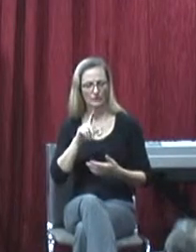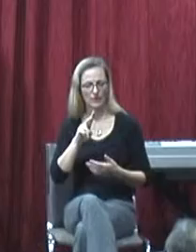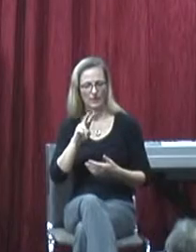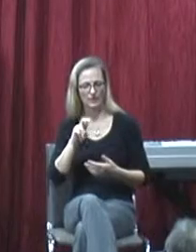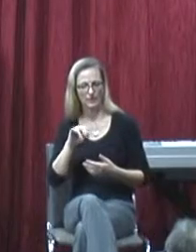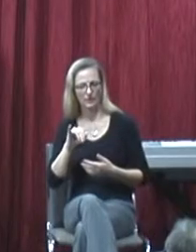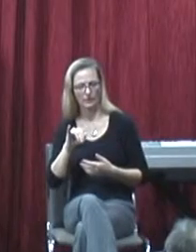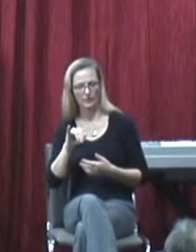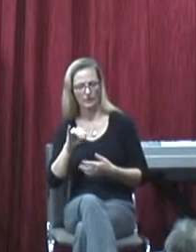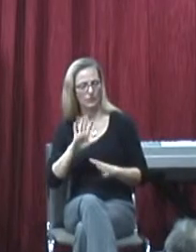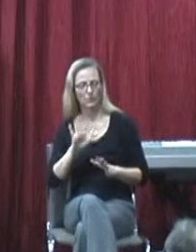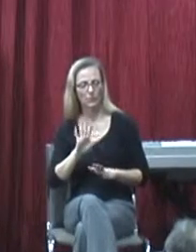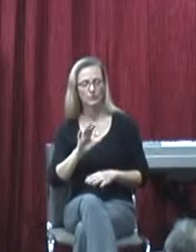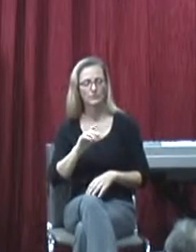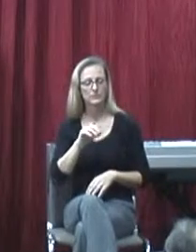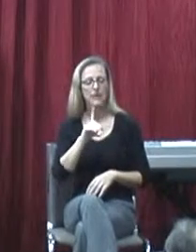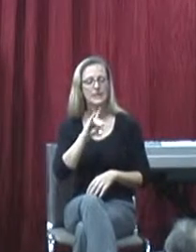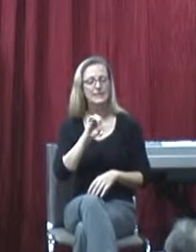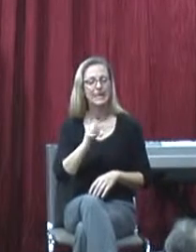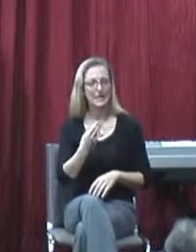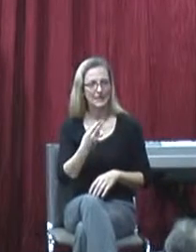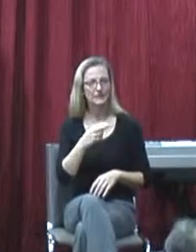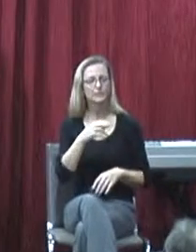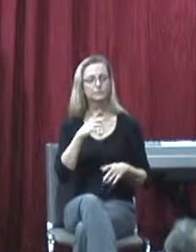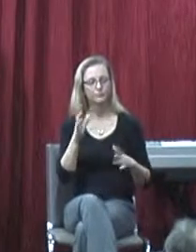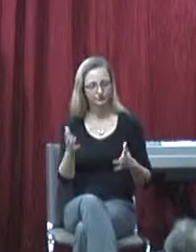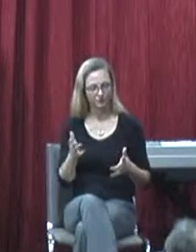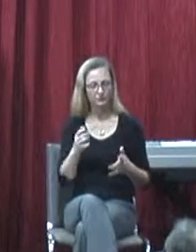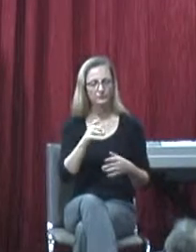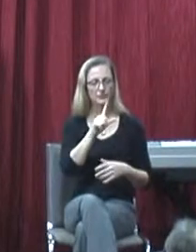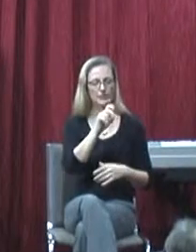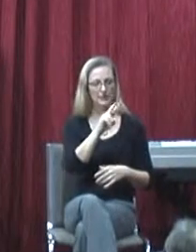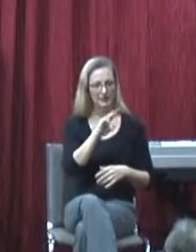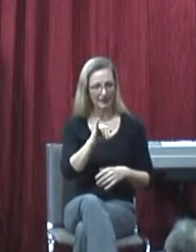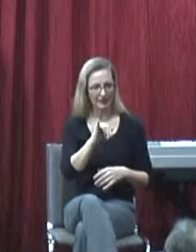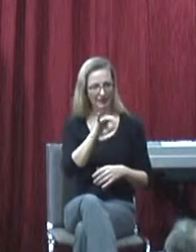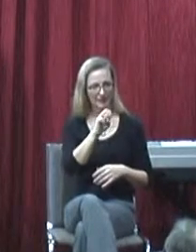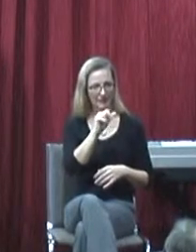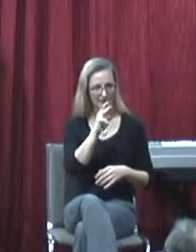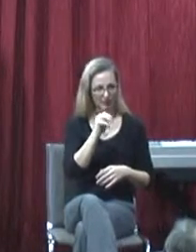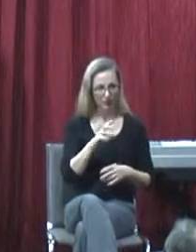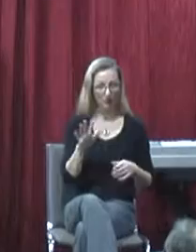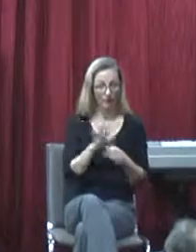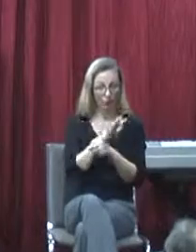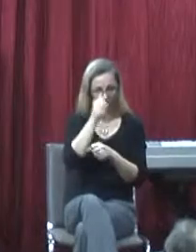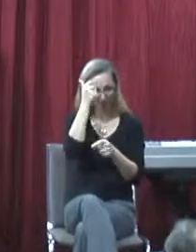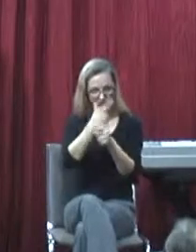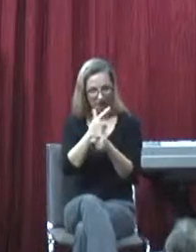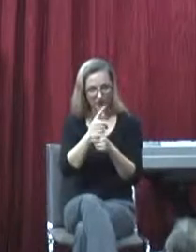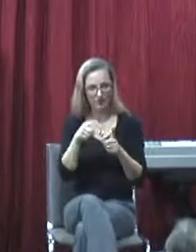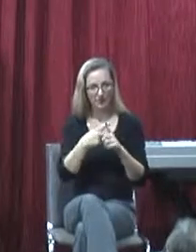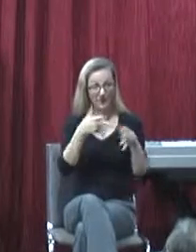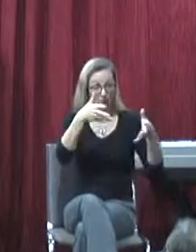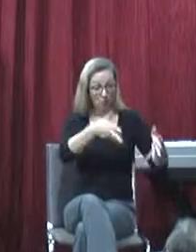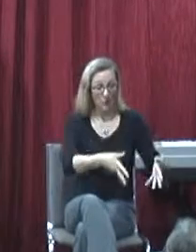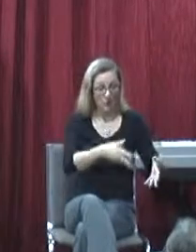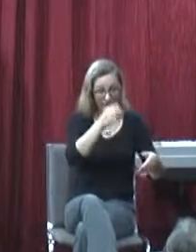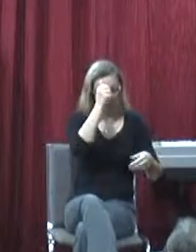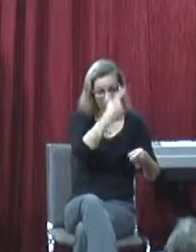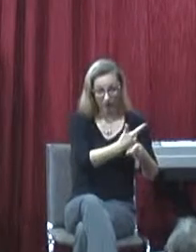full brothers. So they were particularly incensed about what had happened to her. But then the rest of the